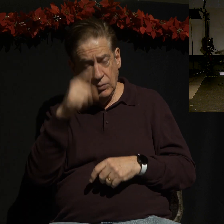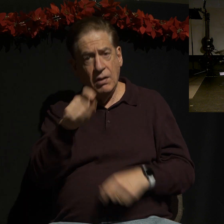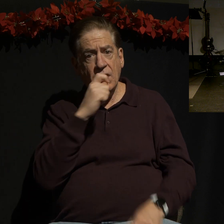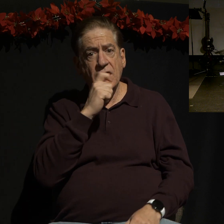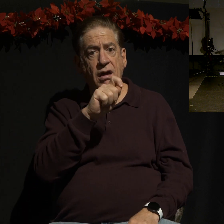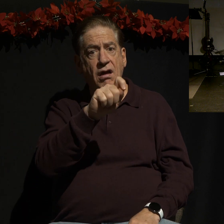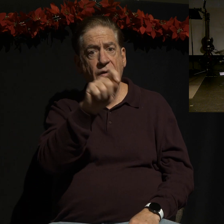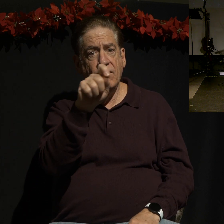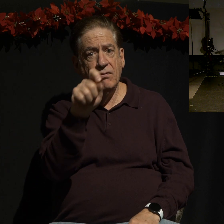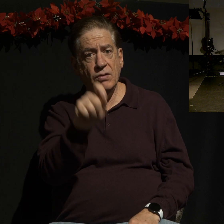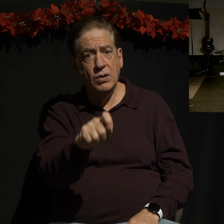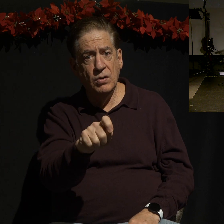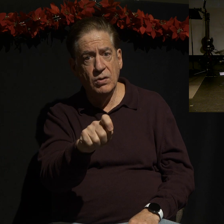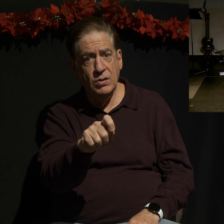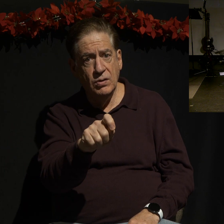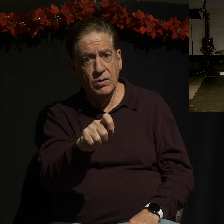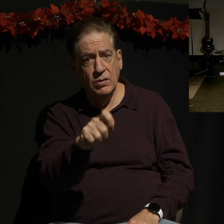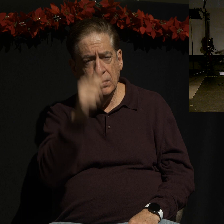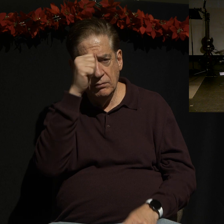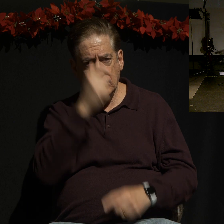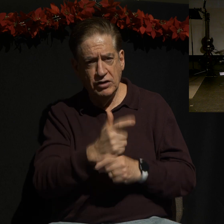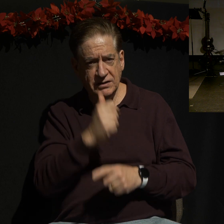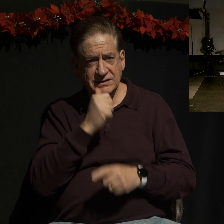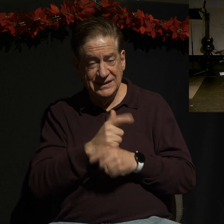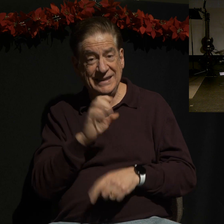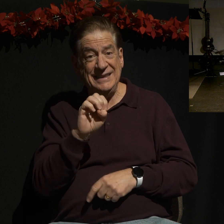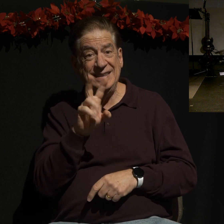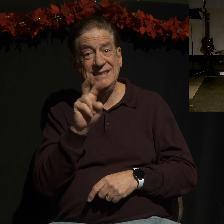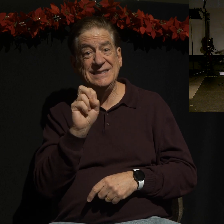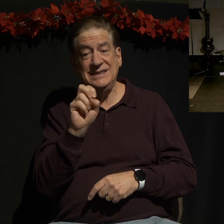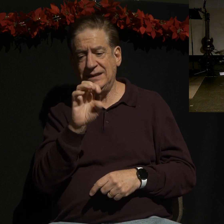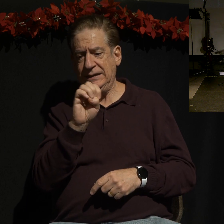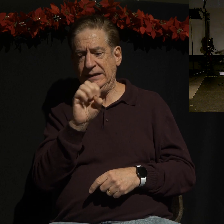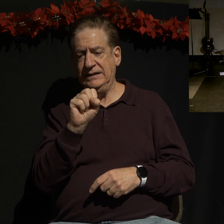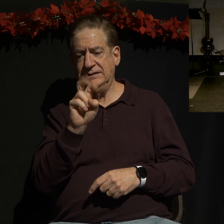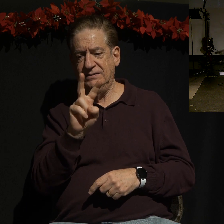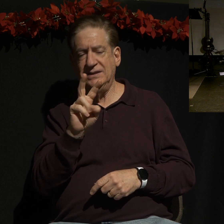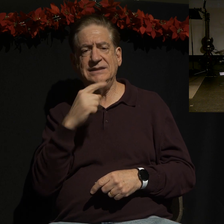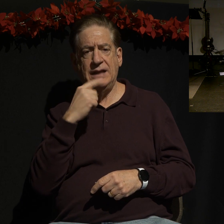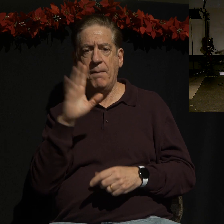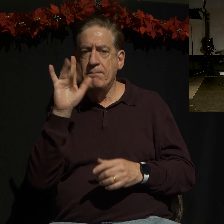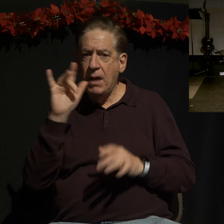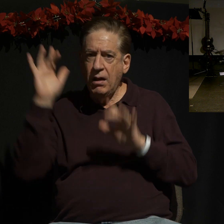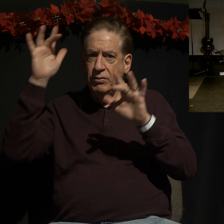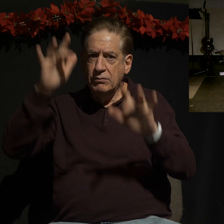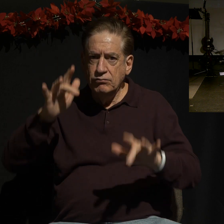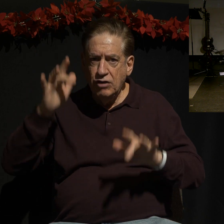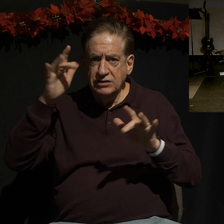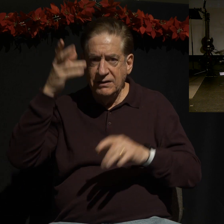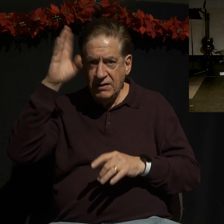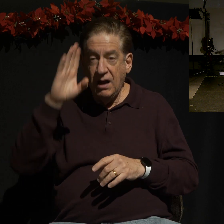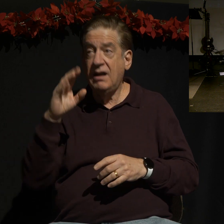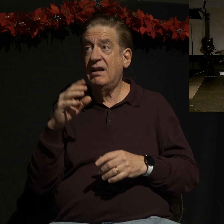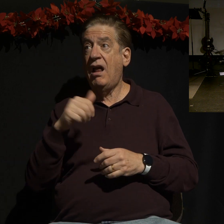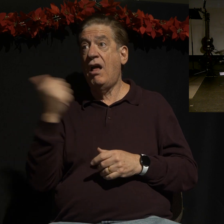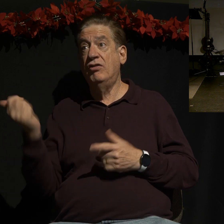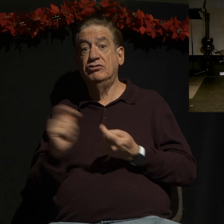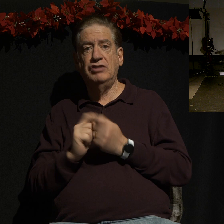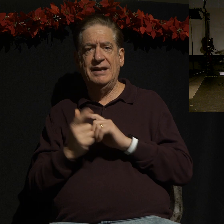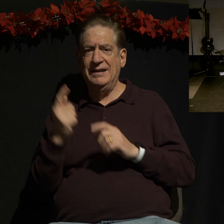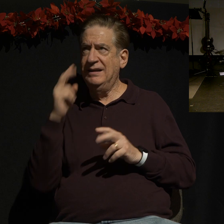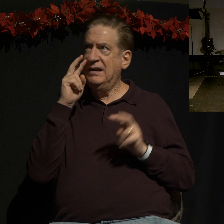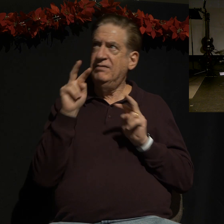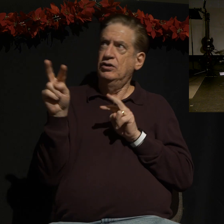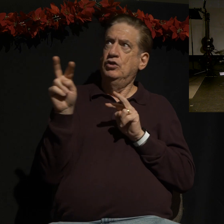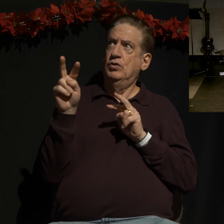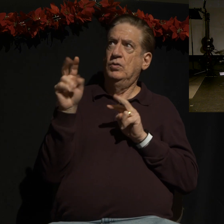brothers and sisters, the ESV says, by the mercies of God. Another translation says, in the light of God's mercies,